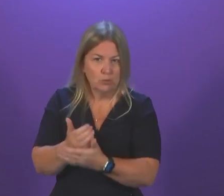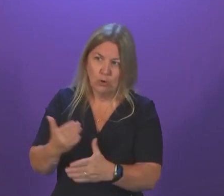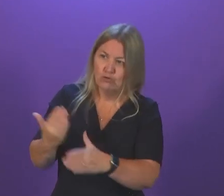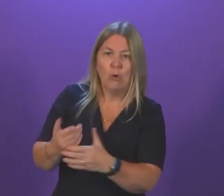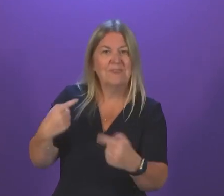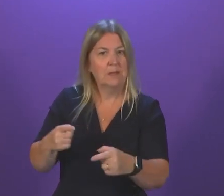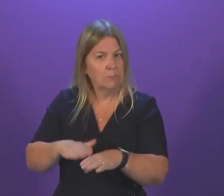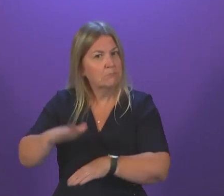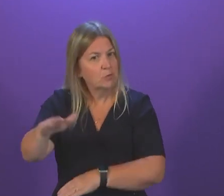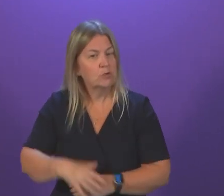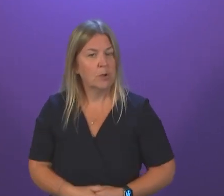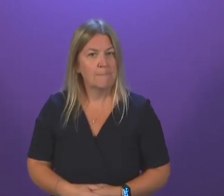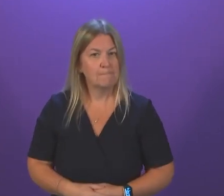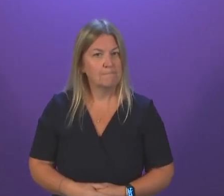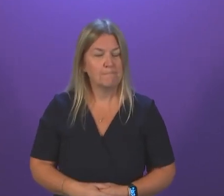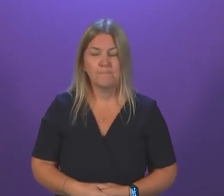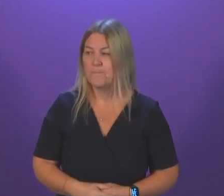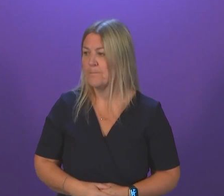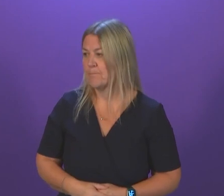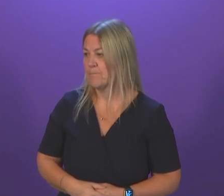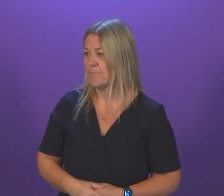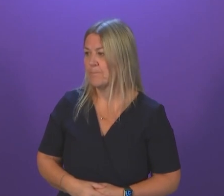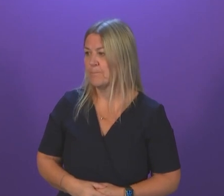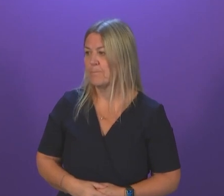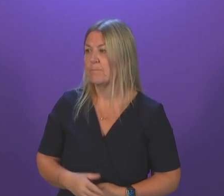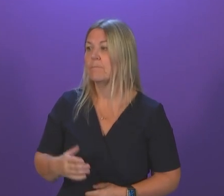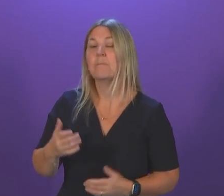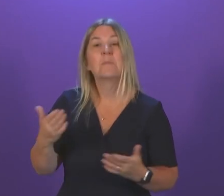We'll now take supplementaries and I call James Dornan.